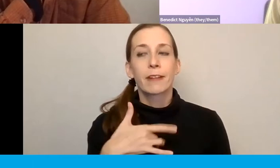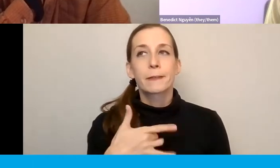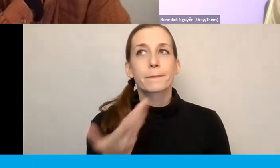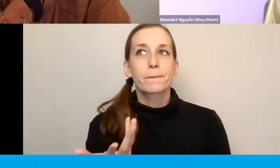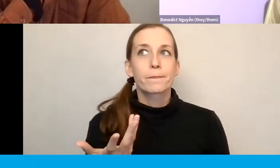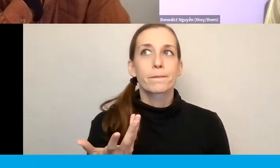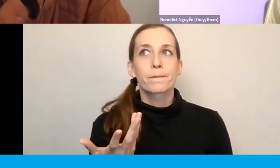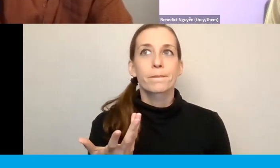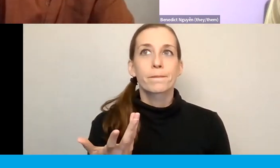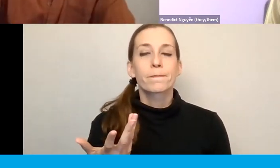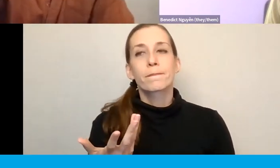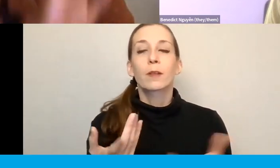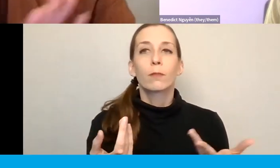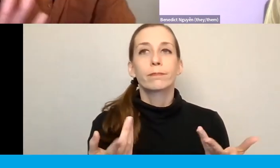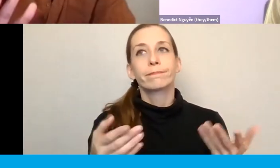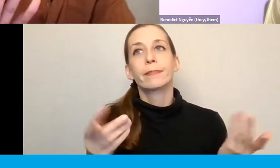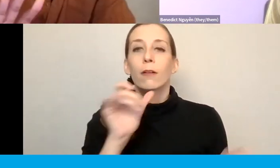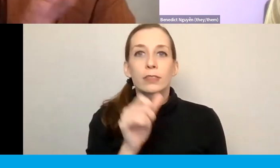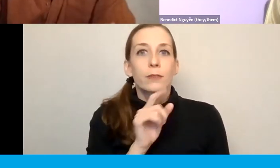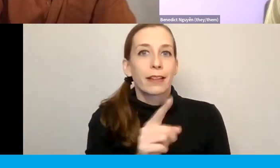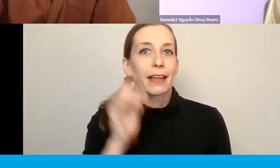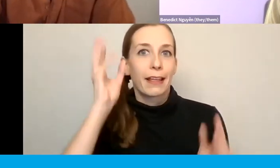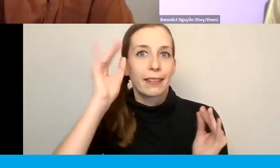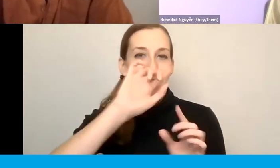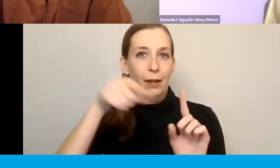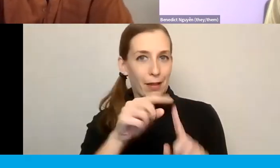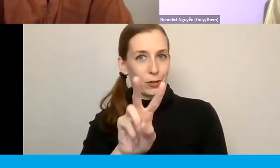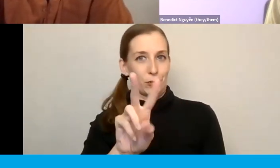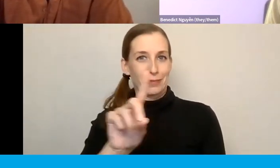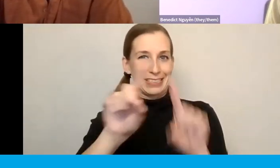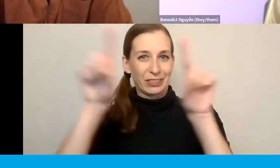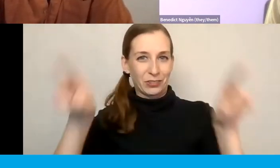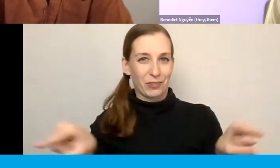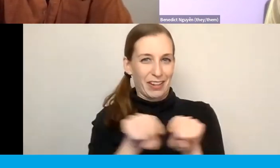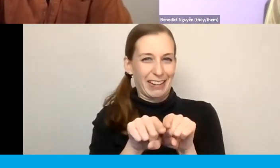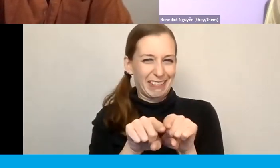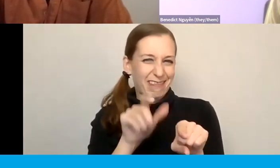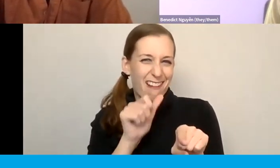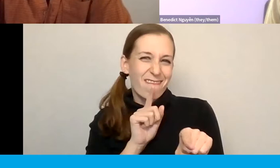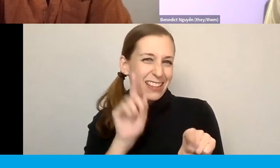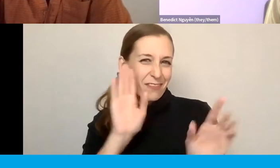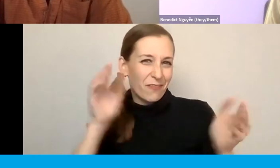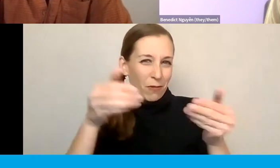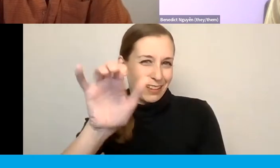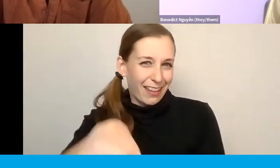critically about the fact that we were on a two-dimensional screen. There were things that I noticed, like